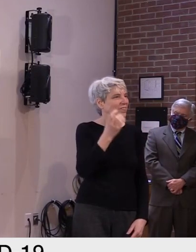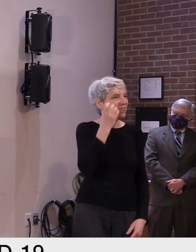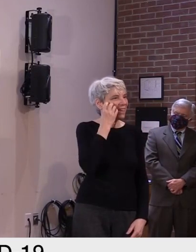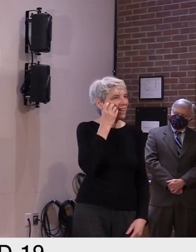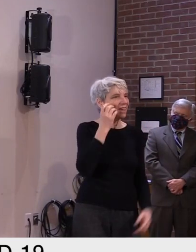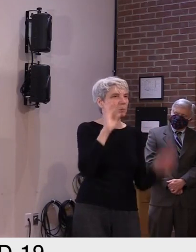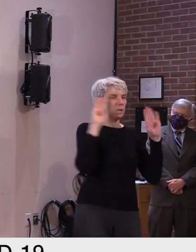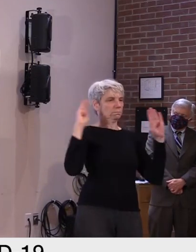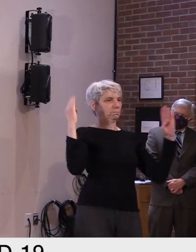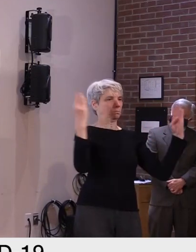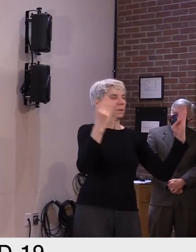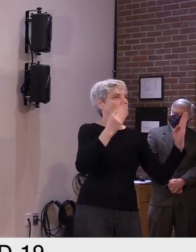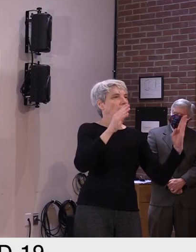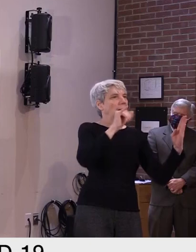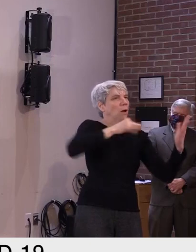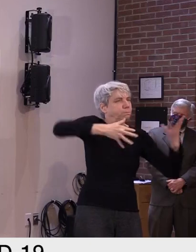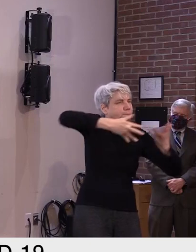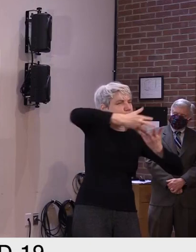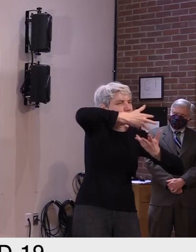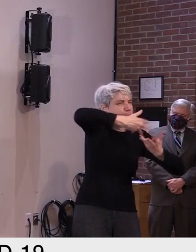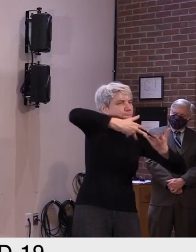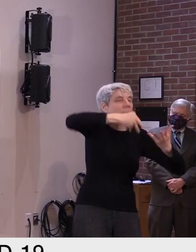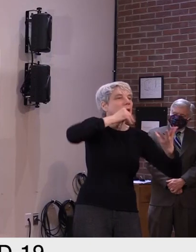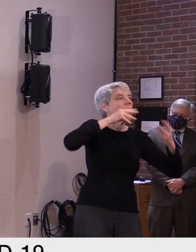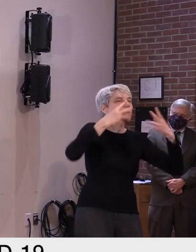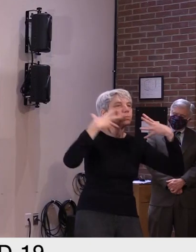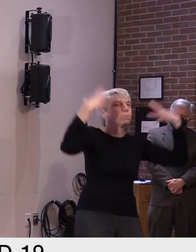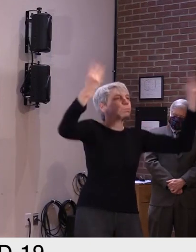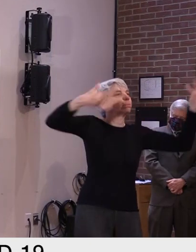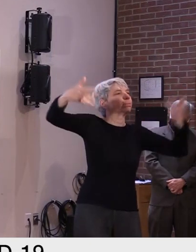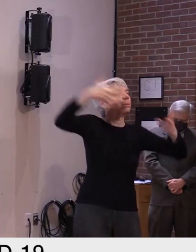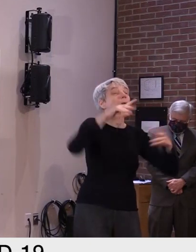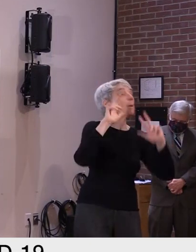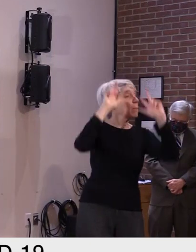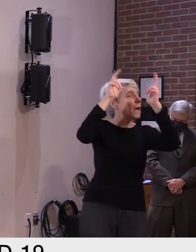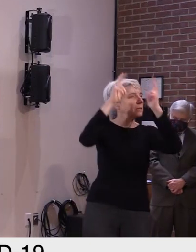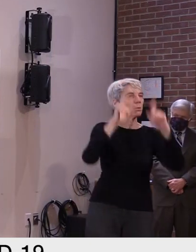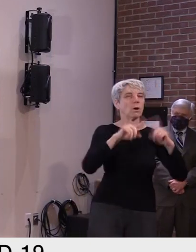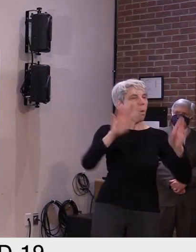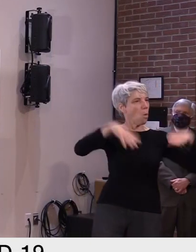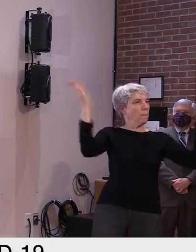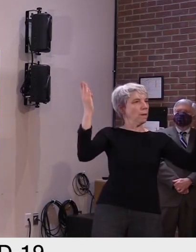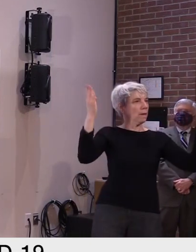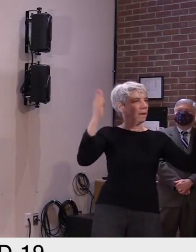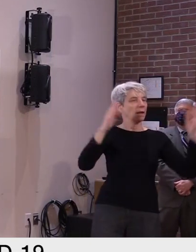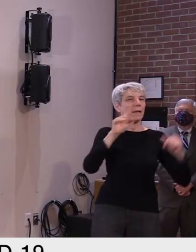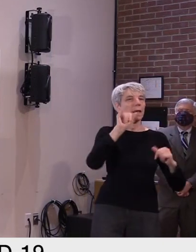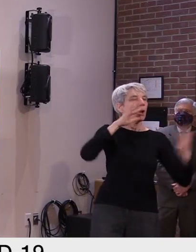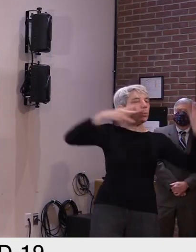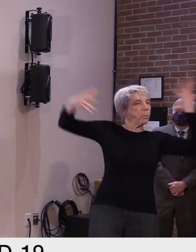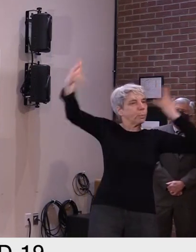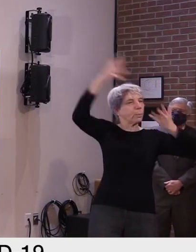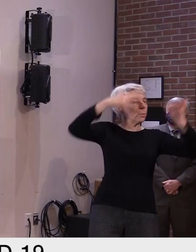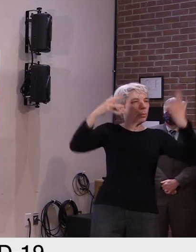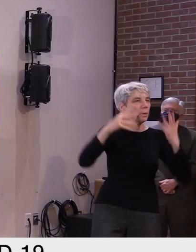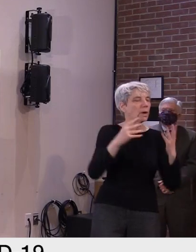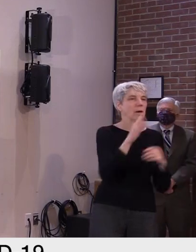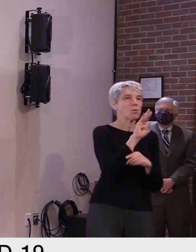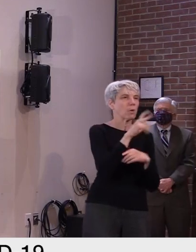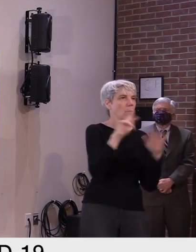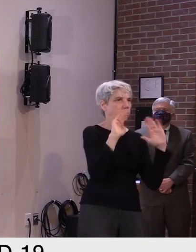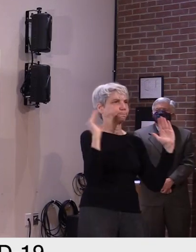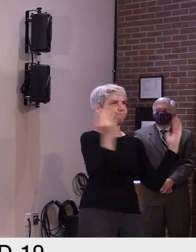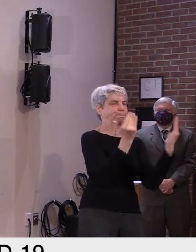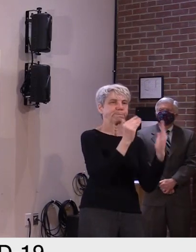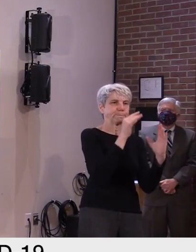rink environment than, say, a basketball court would. So I want you to keep those in